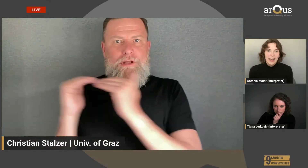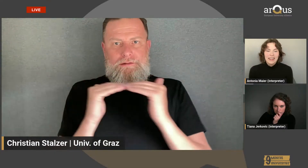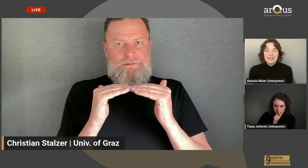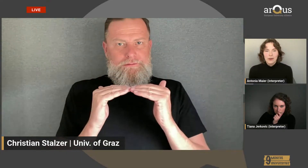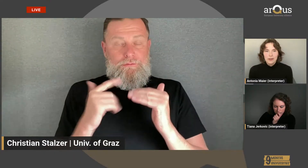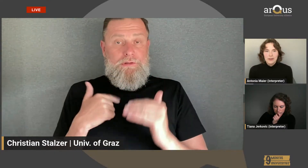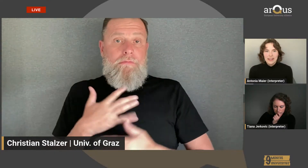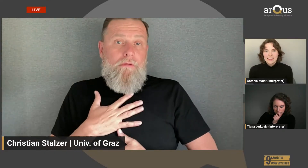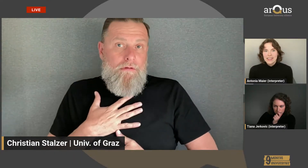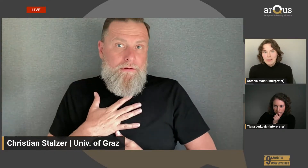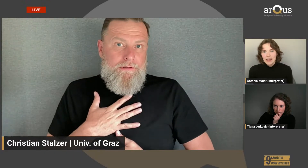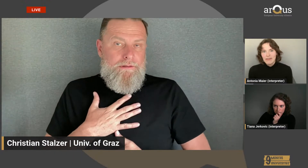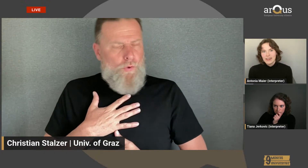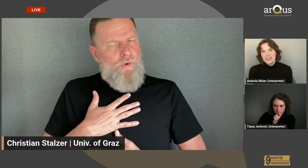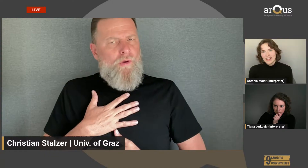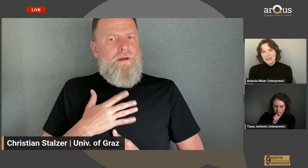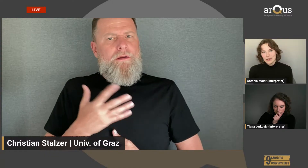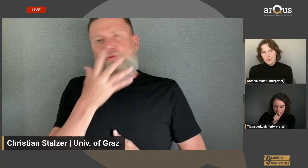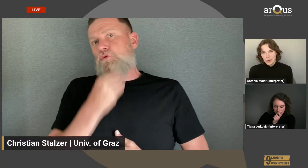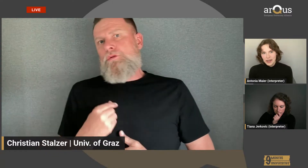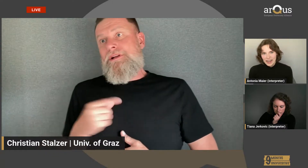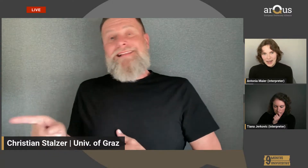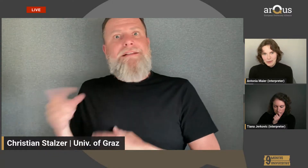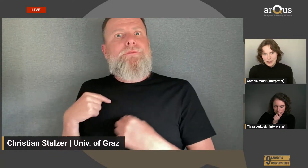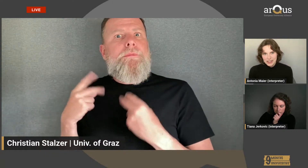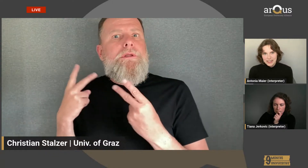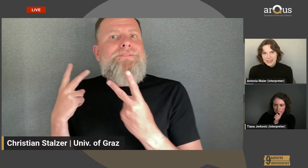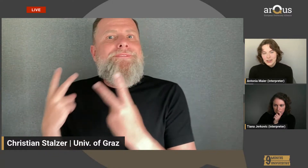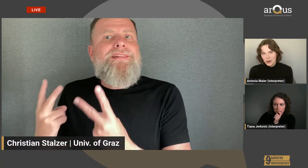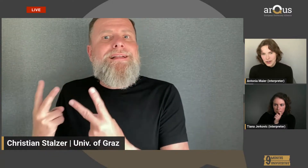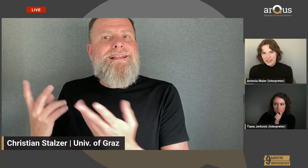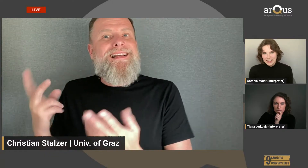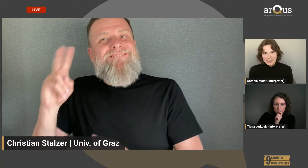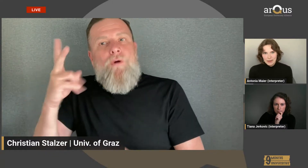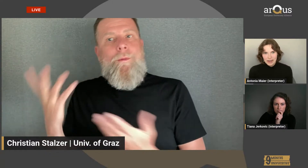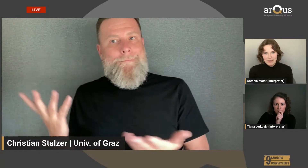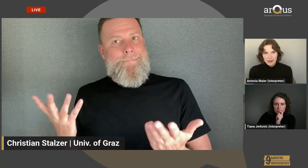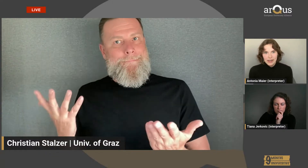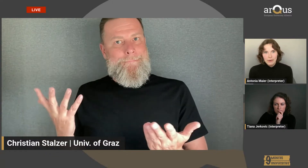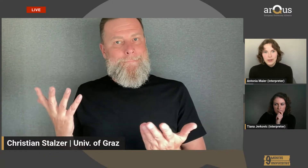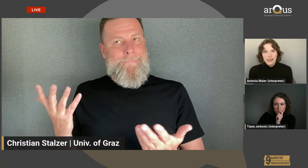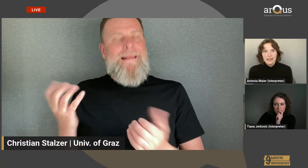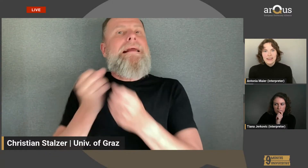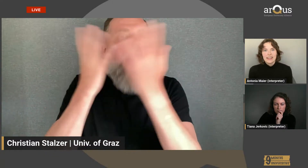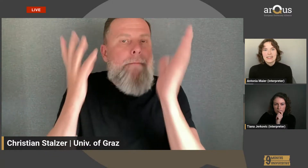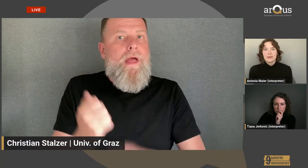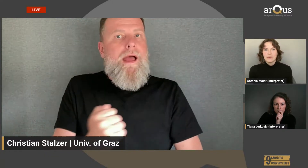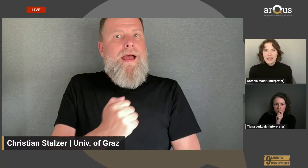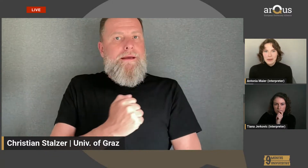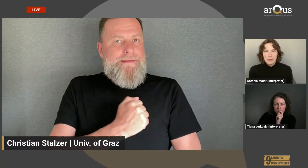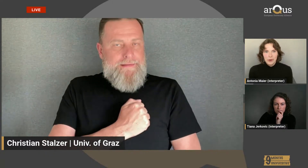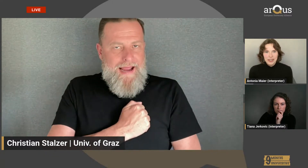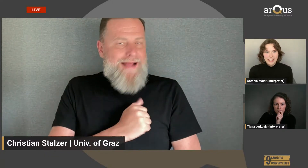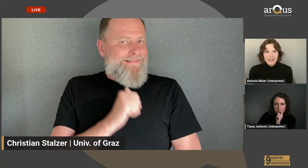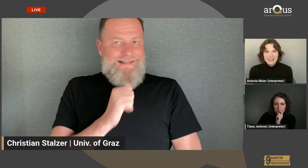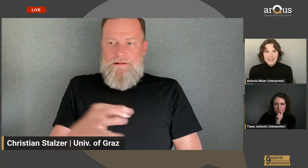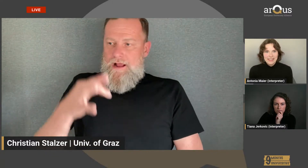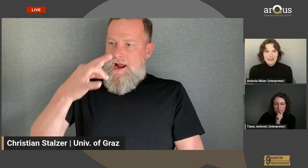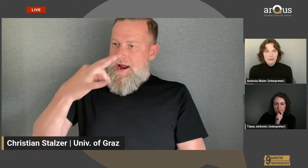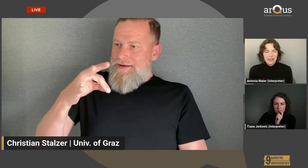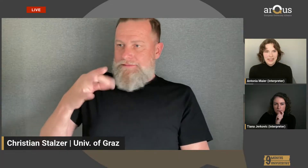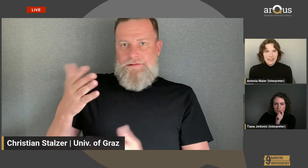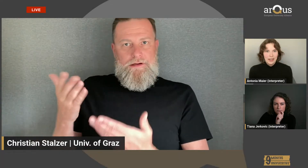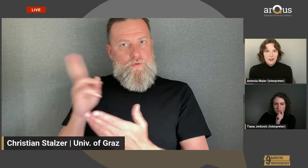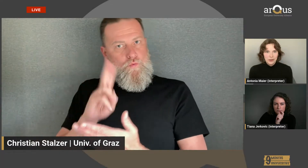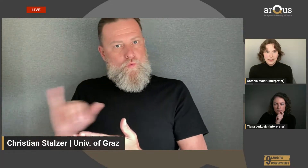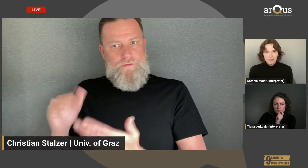level, and it's also at the same level as other spoken languages, taught at the same level, which I think is really important and sends